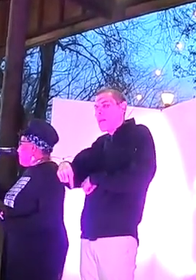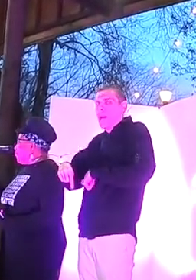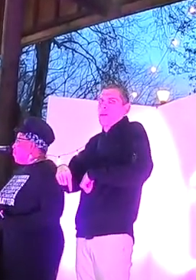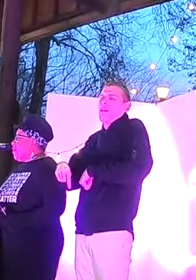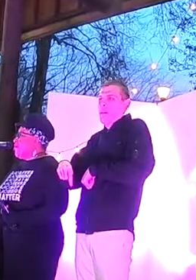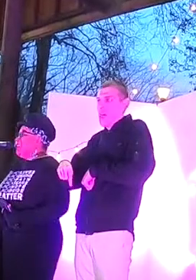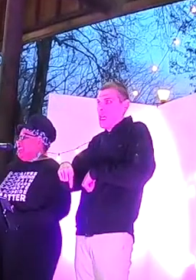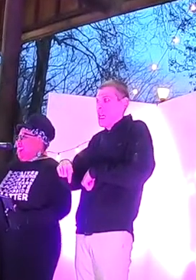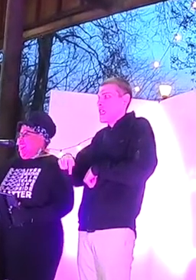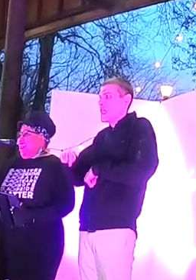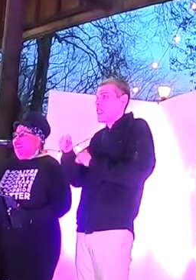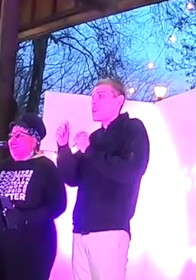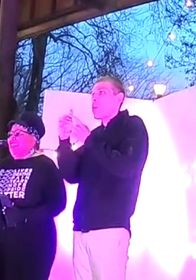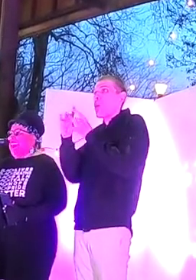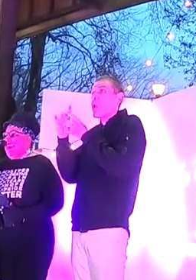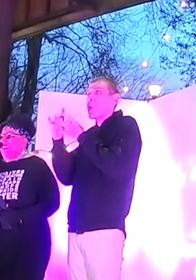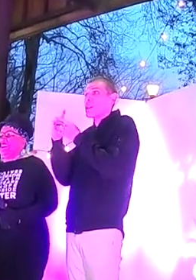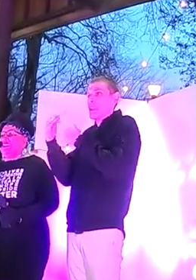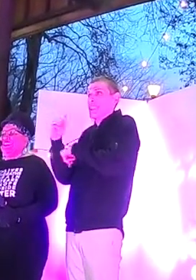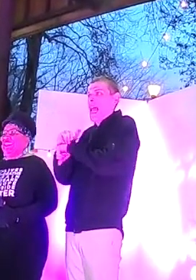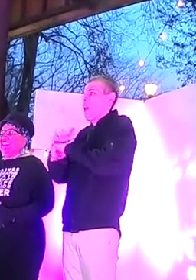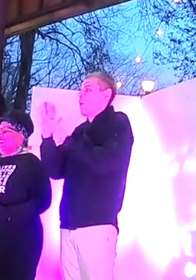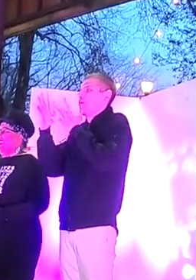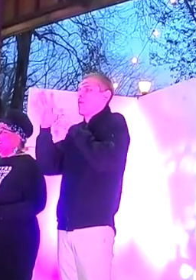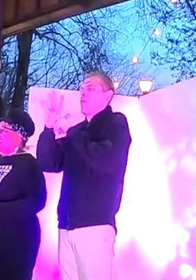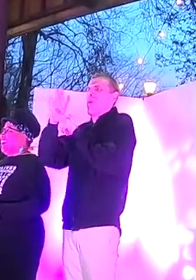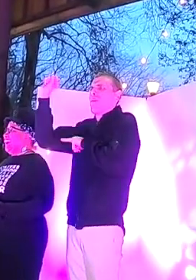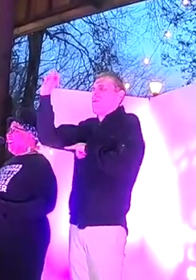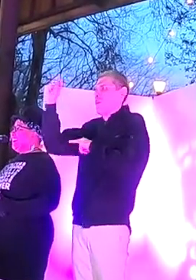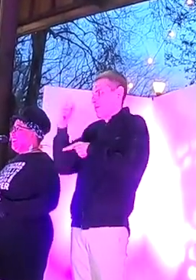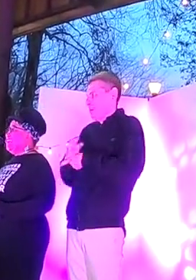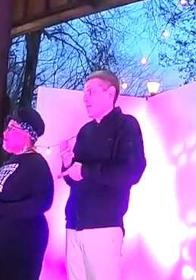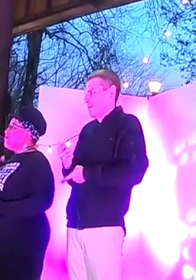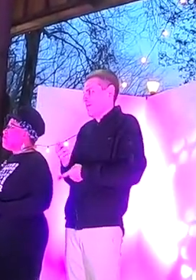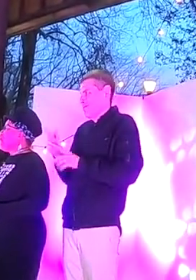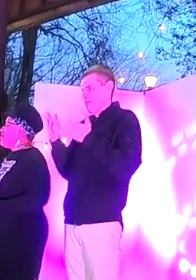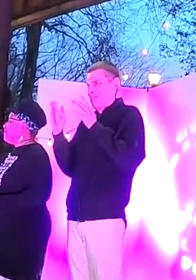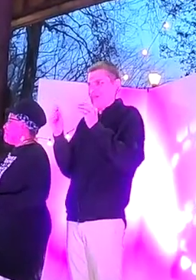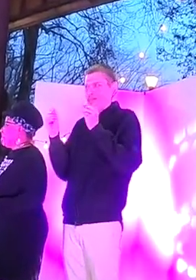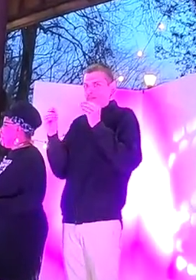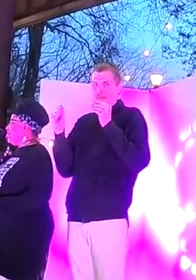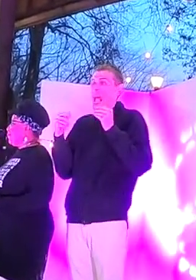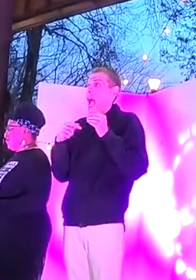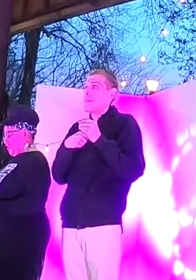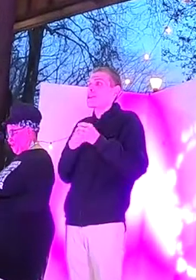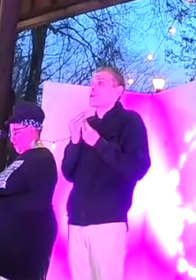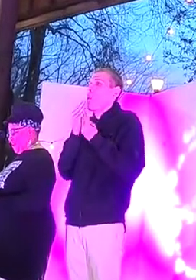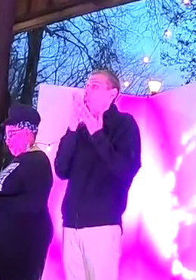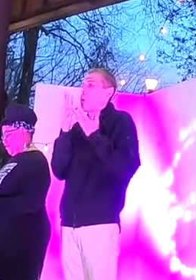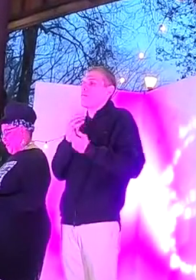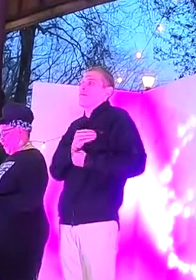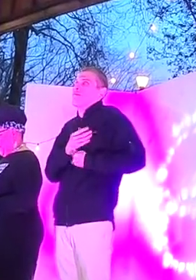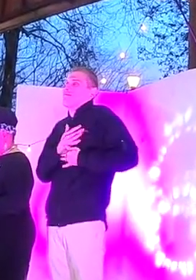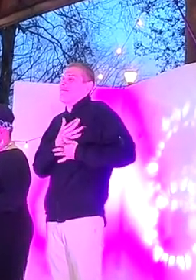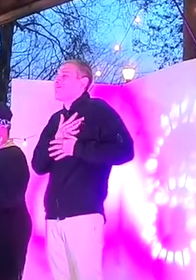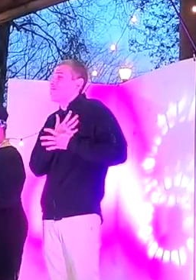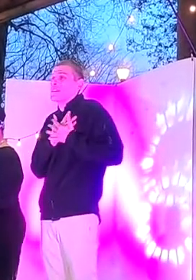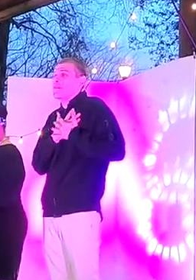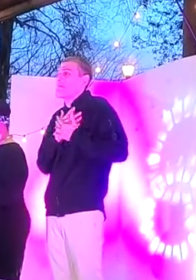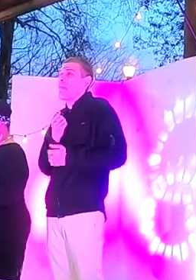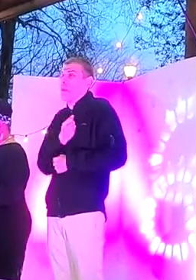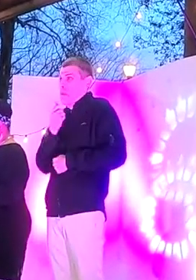fabulousness of these words tonight. Yes, they make me warm and fuzzy. Poetry is my favorite